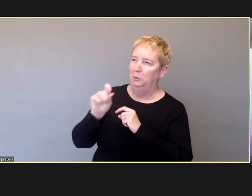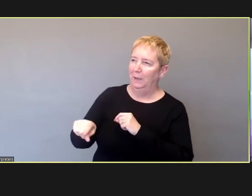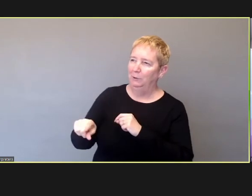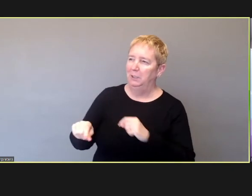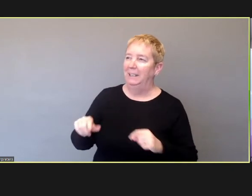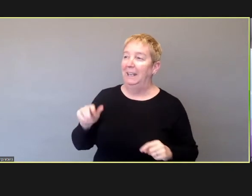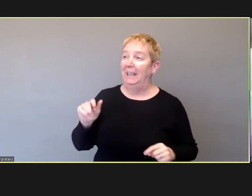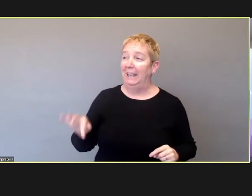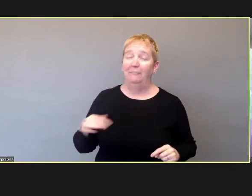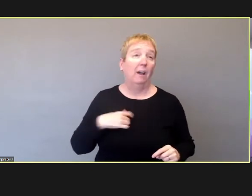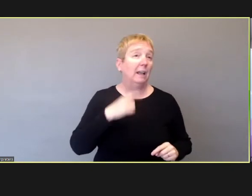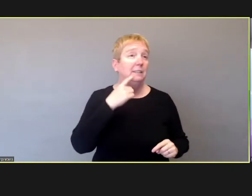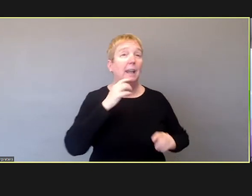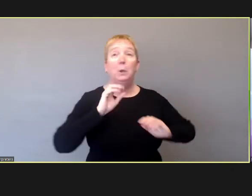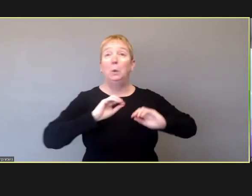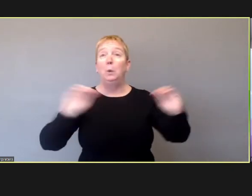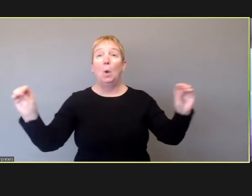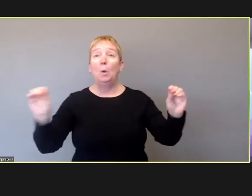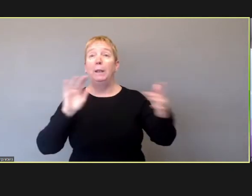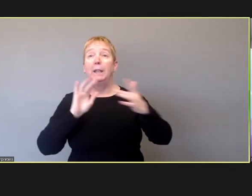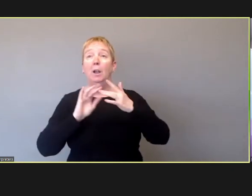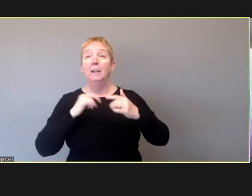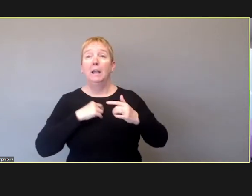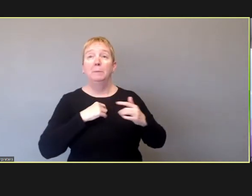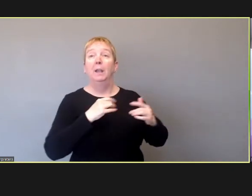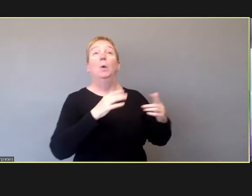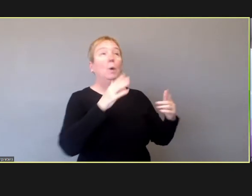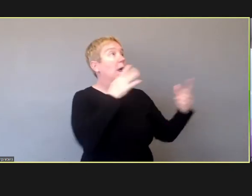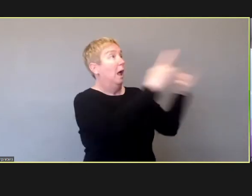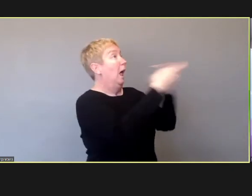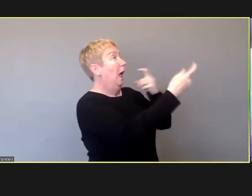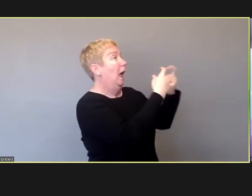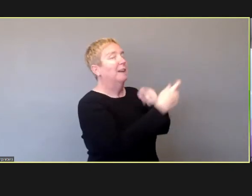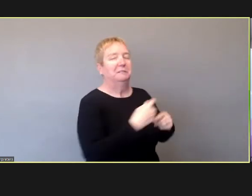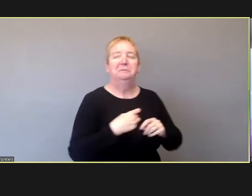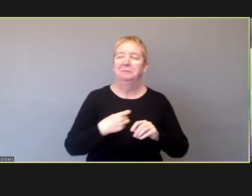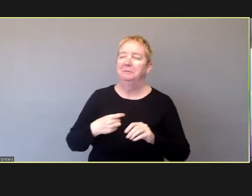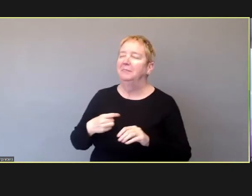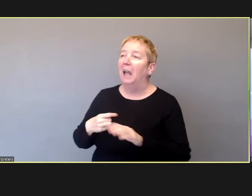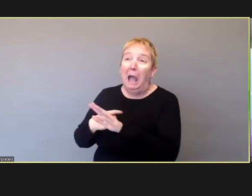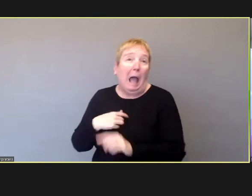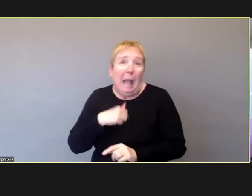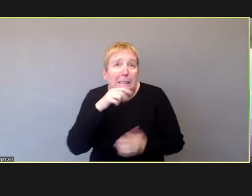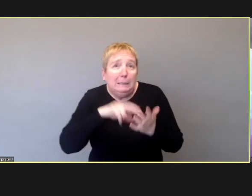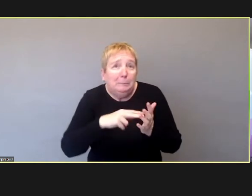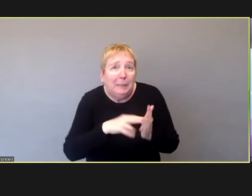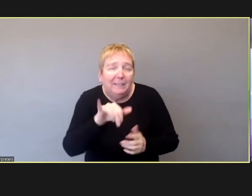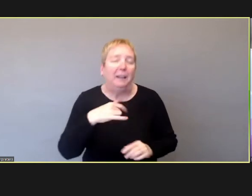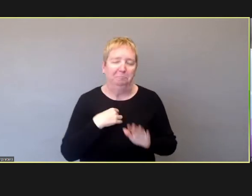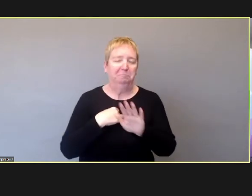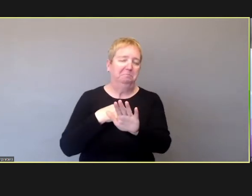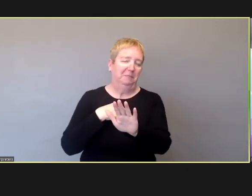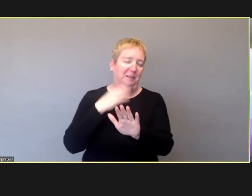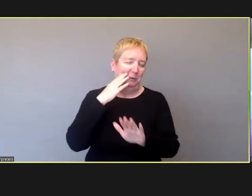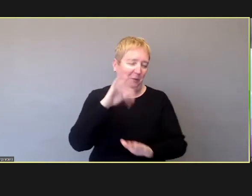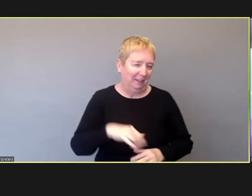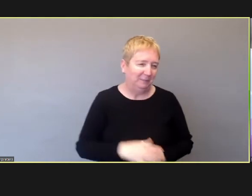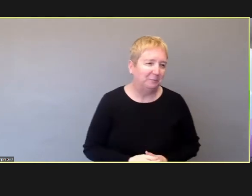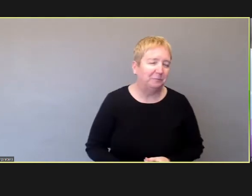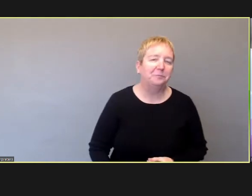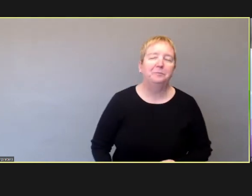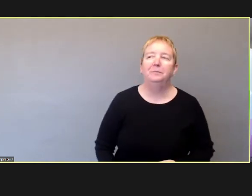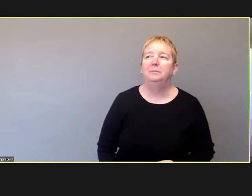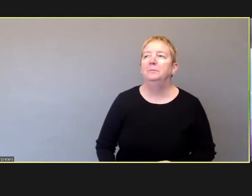have 10,000 emails. But no, I know you didn't. I think that, one thing to